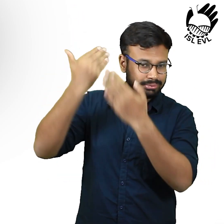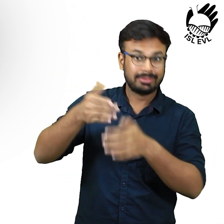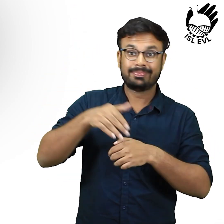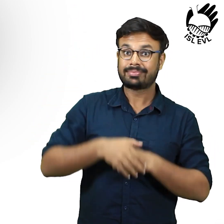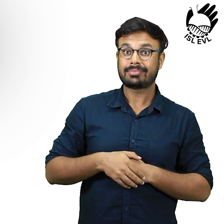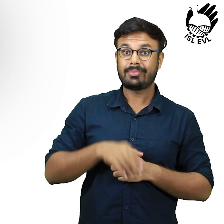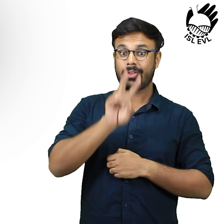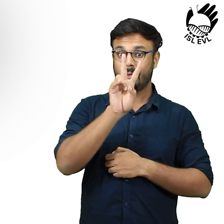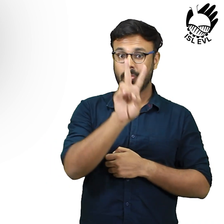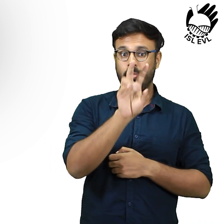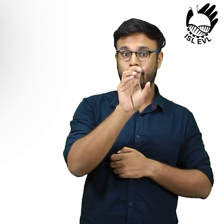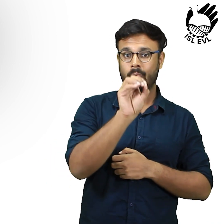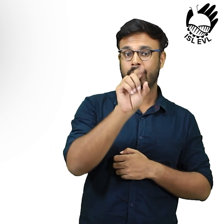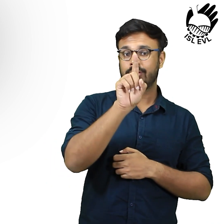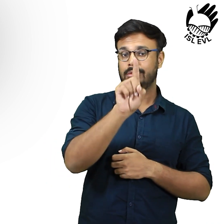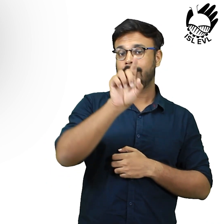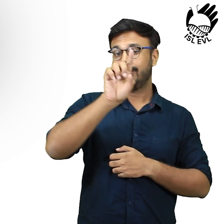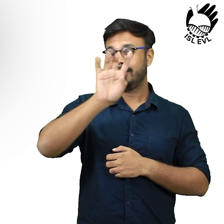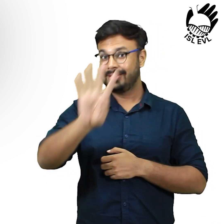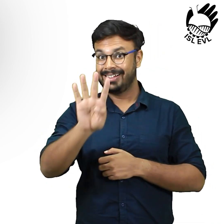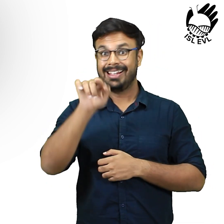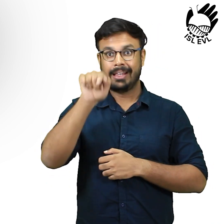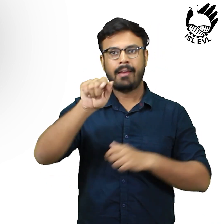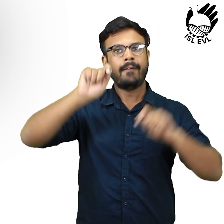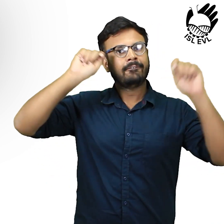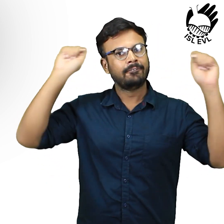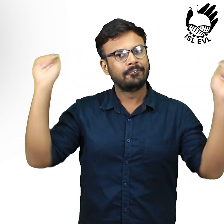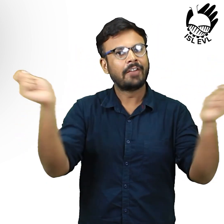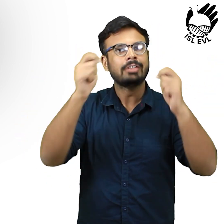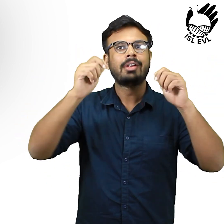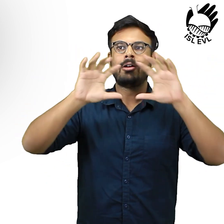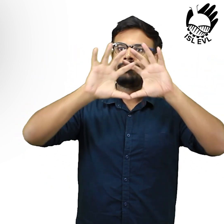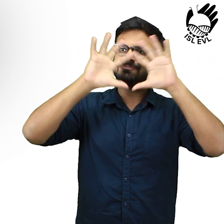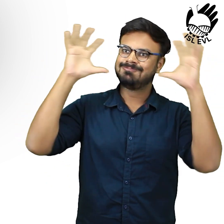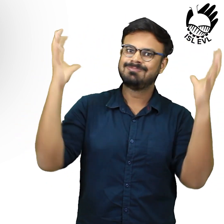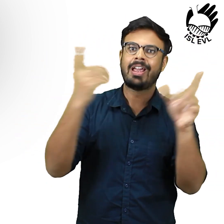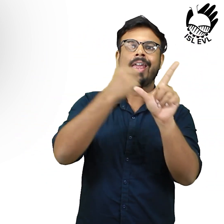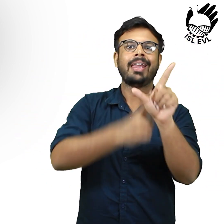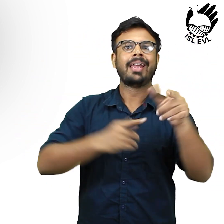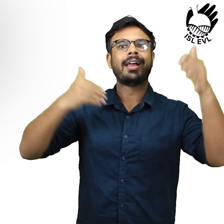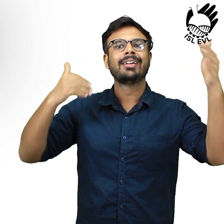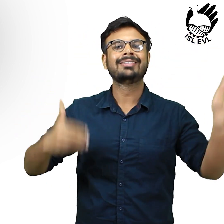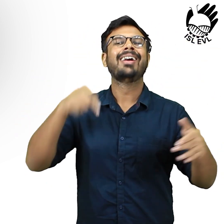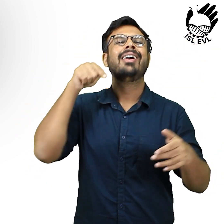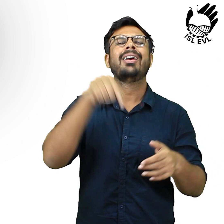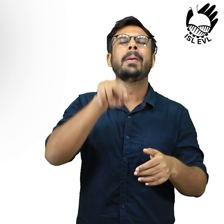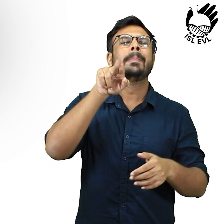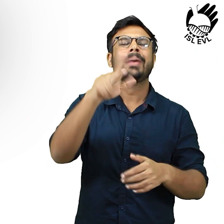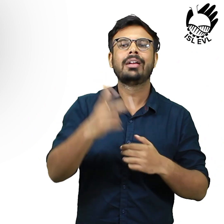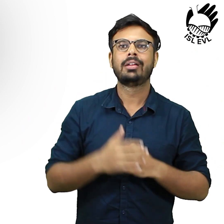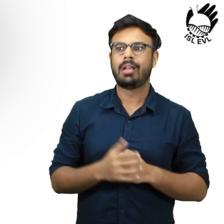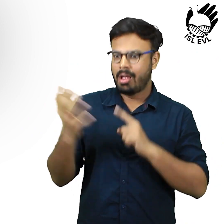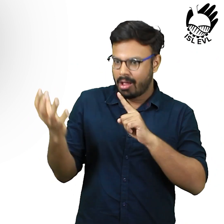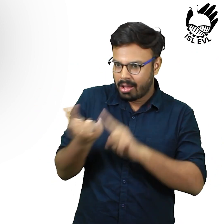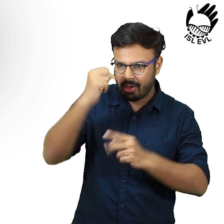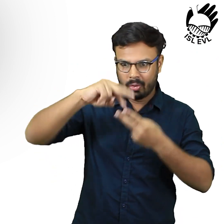And at the age of 25, Lawrence Bragg is still the youngest ever winner of the Nobel Prize in the